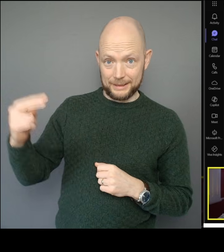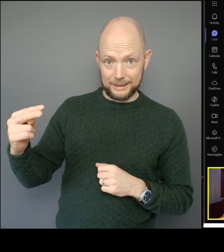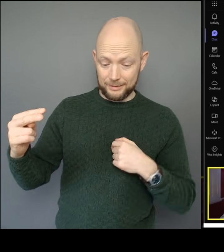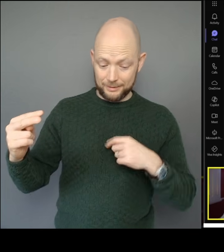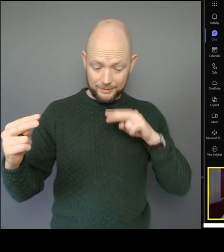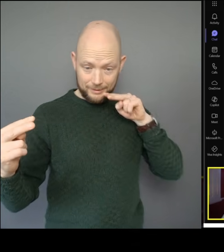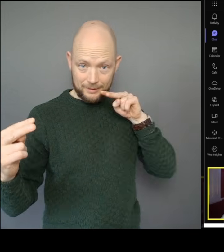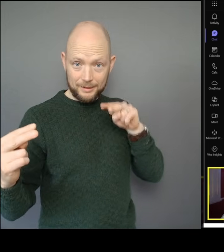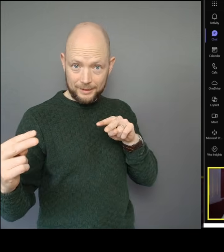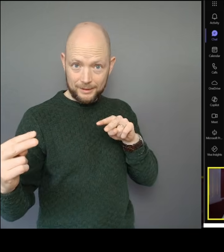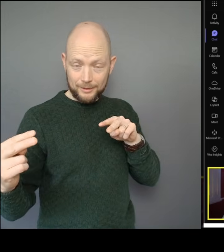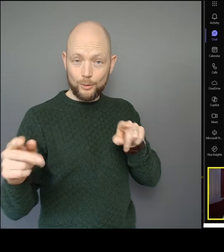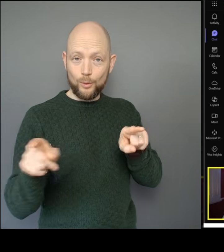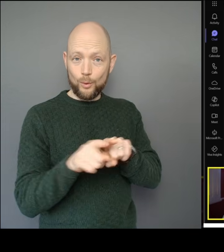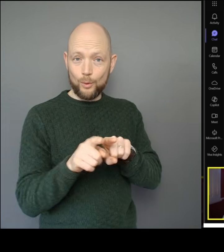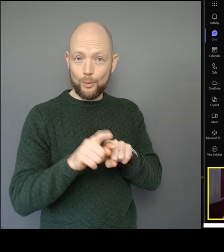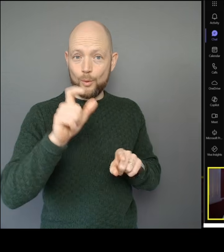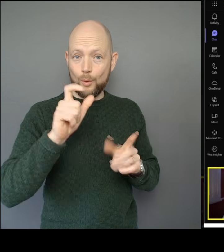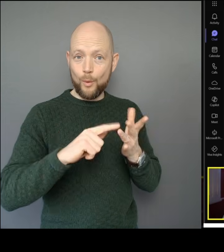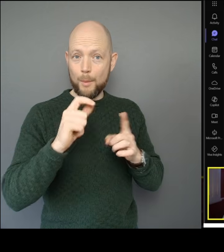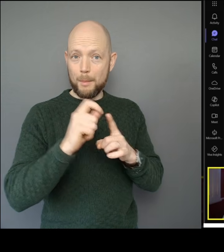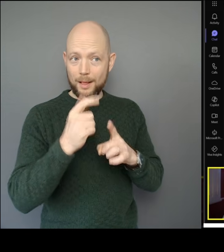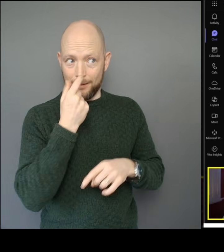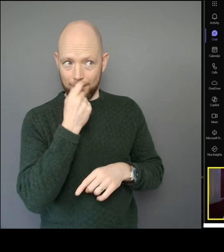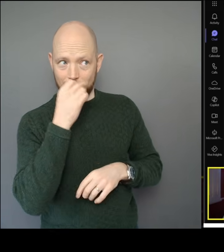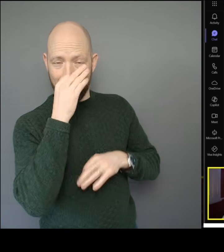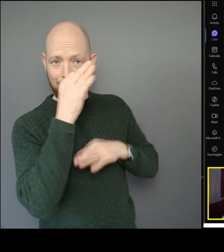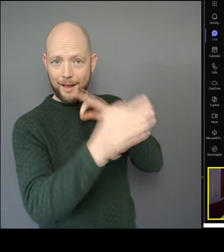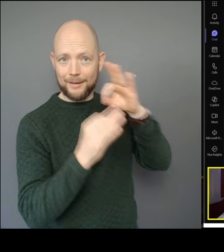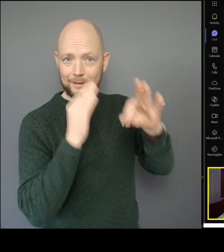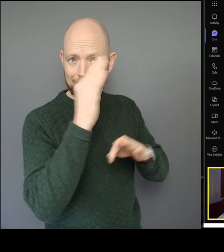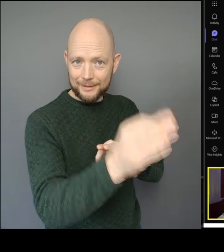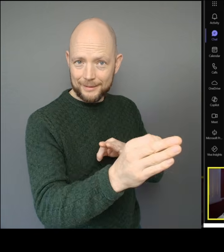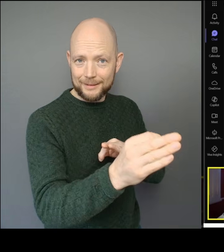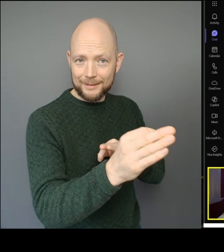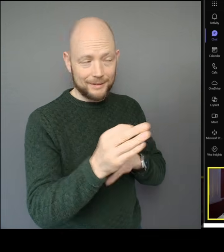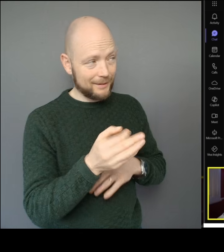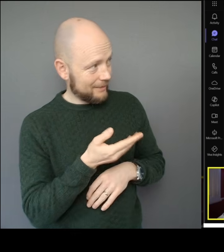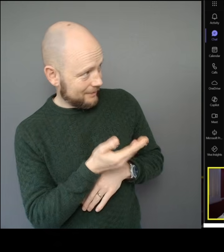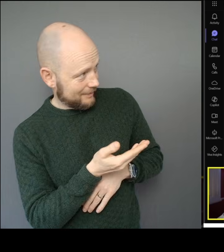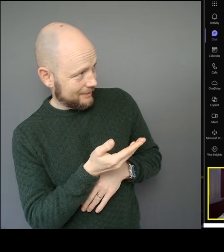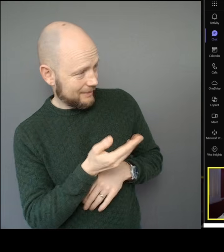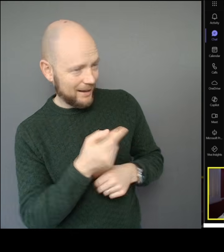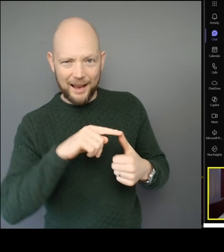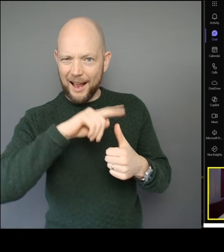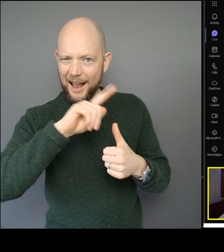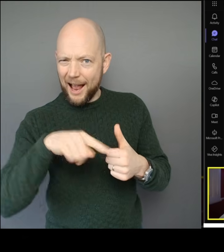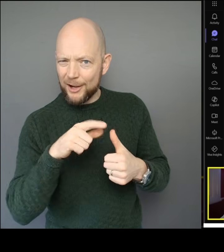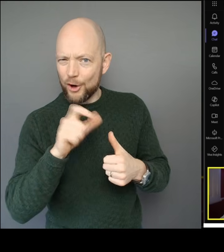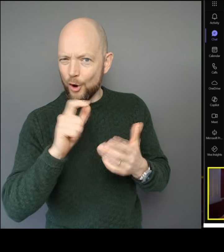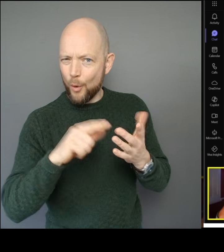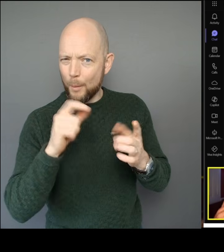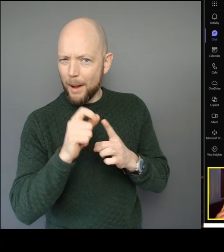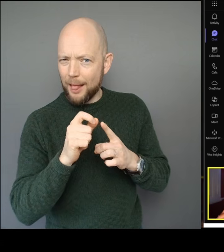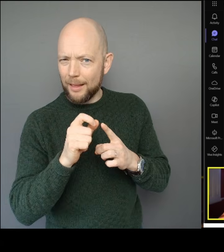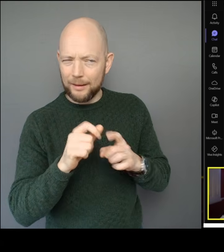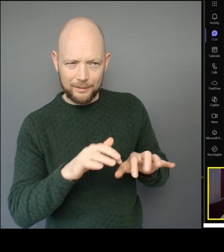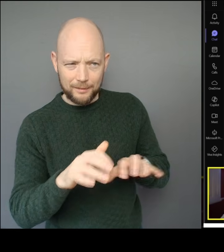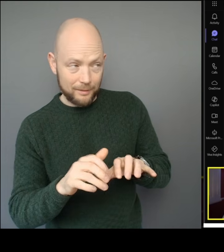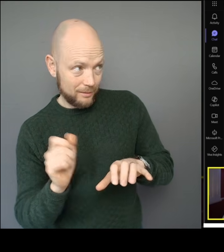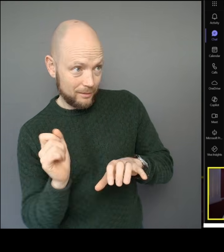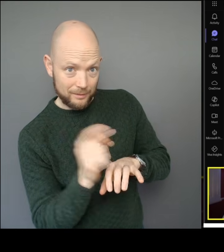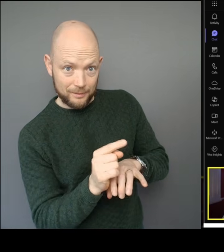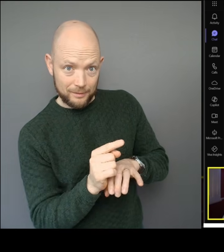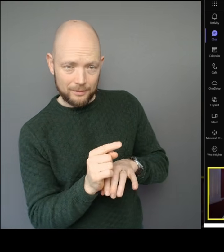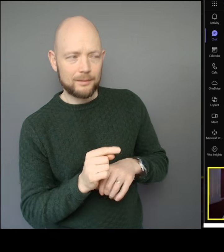everything, and I can go ahead and type in at Copilot and interact with Copilot even more. So I can say, hey,